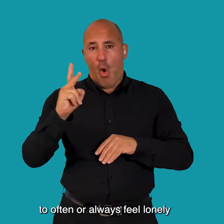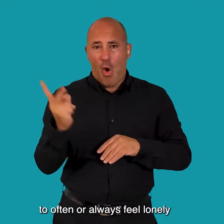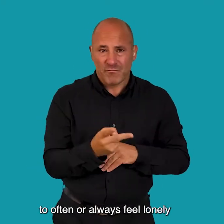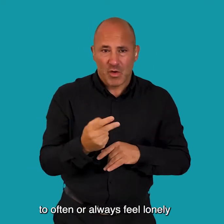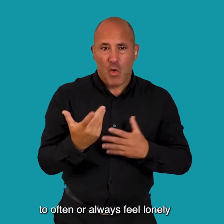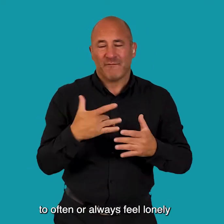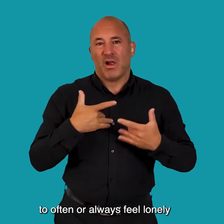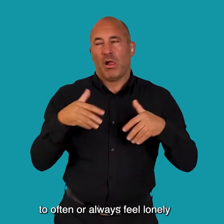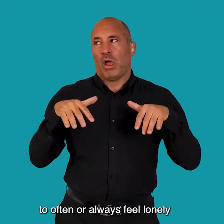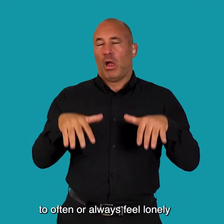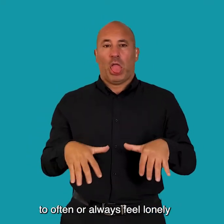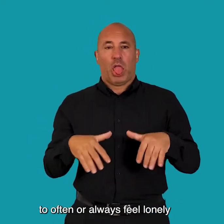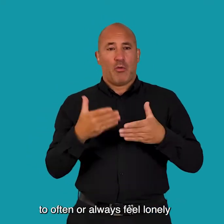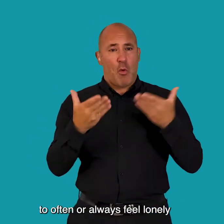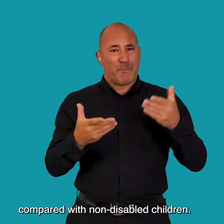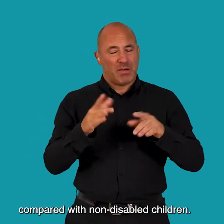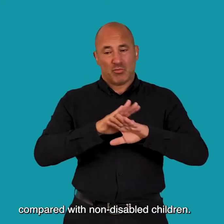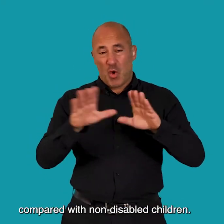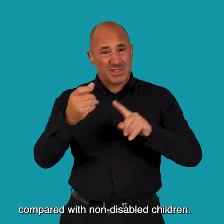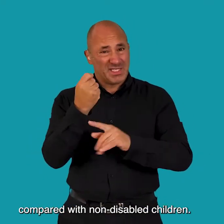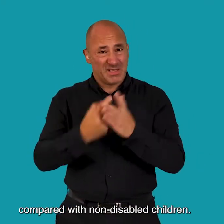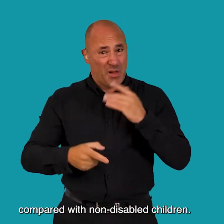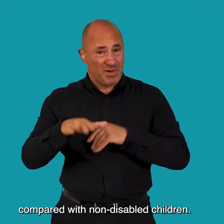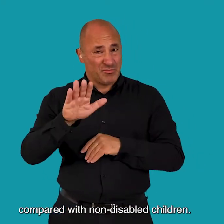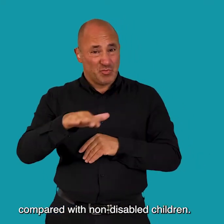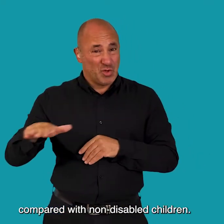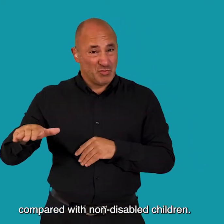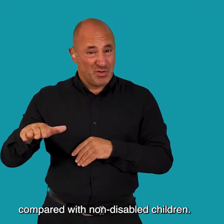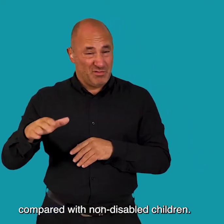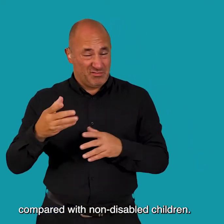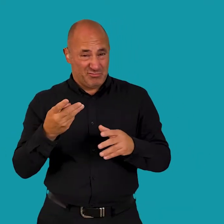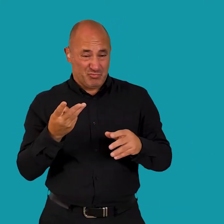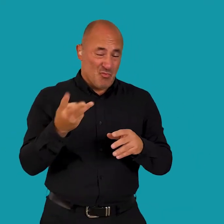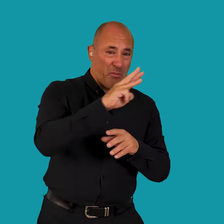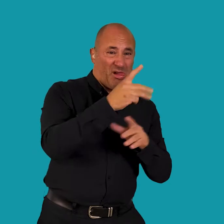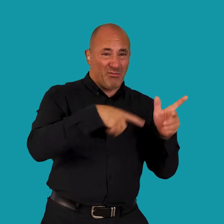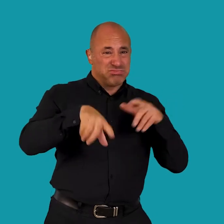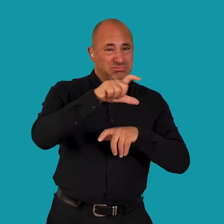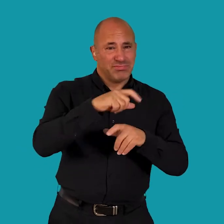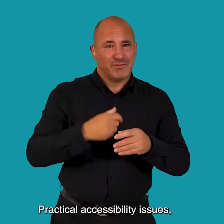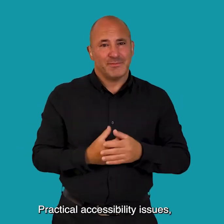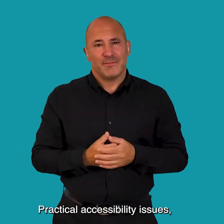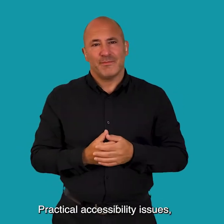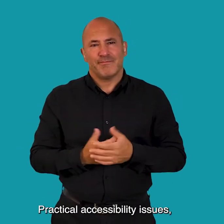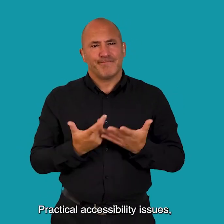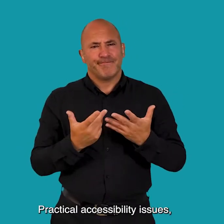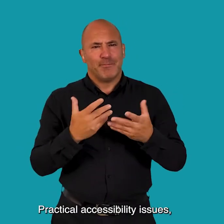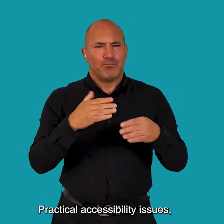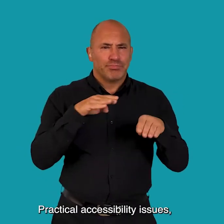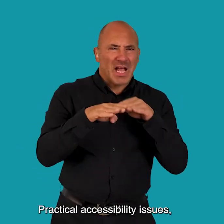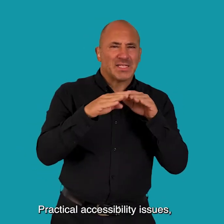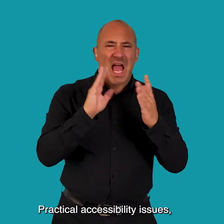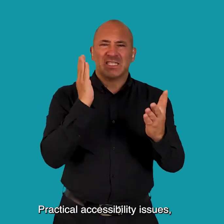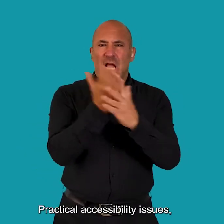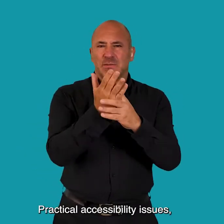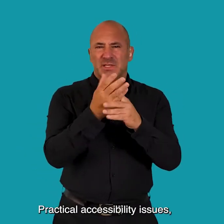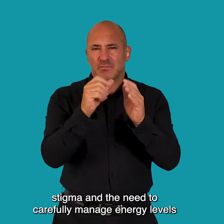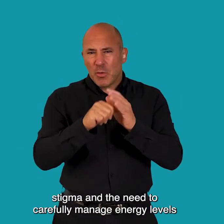or always feel lonely, compared with non-disabled children. Practical accessibility issues,